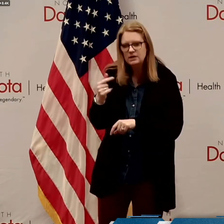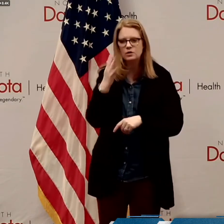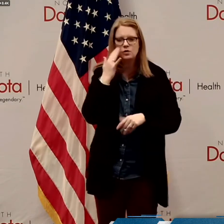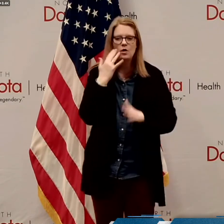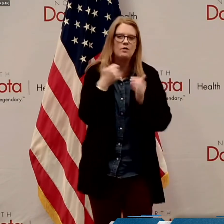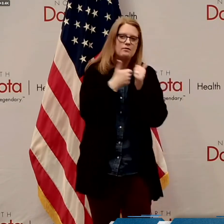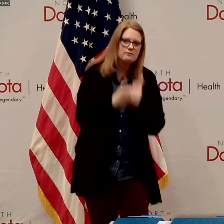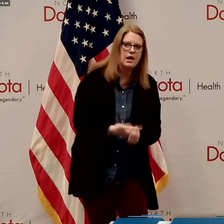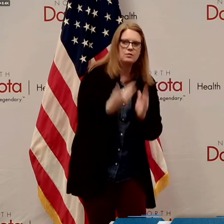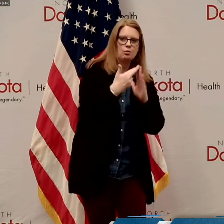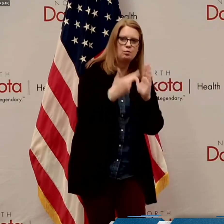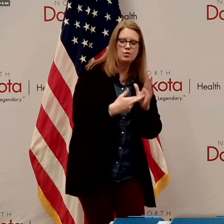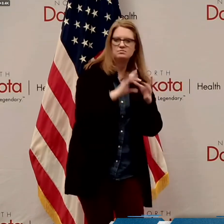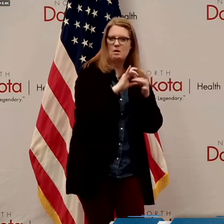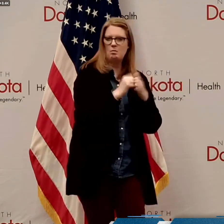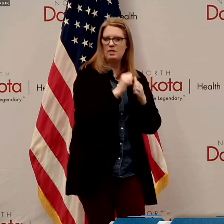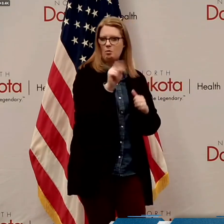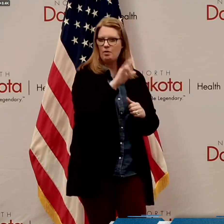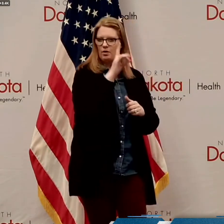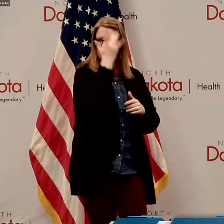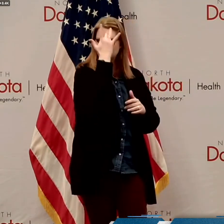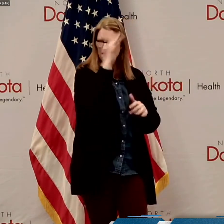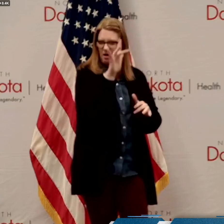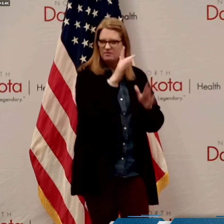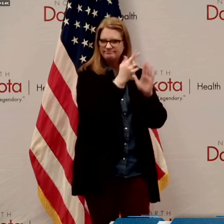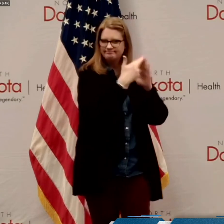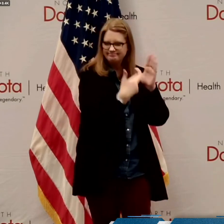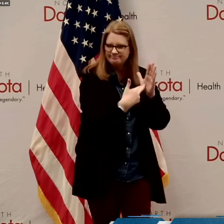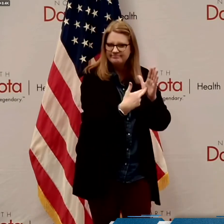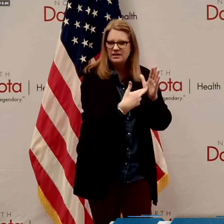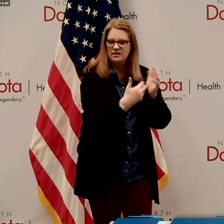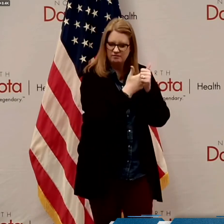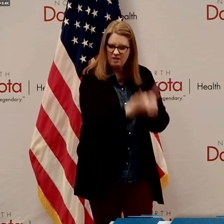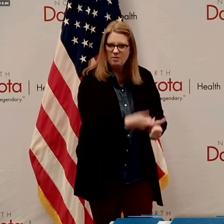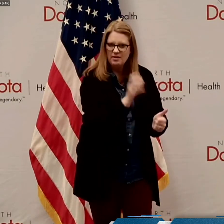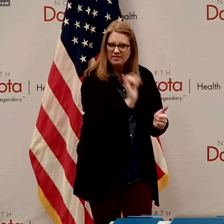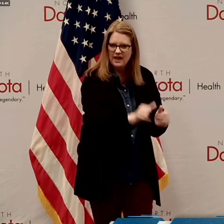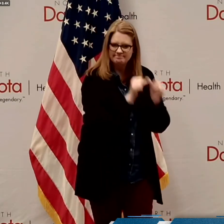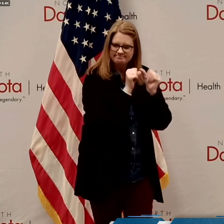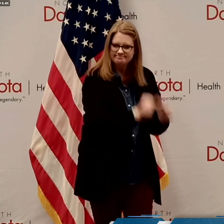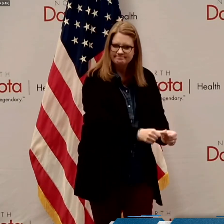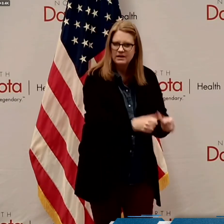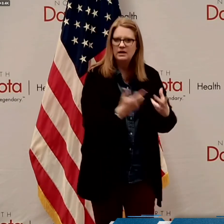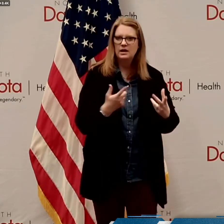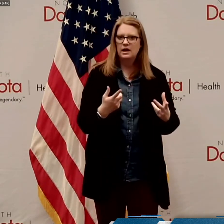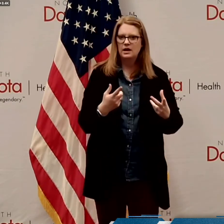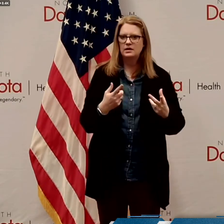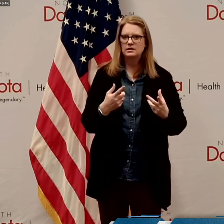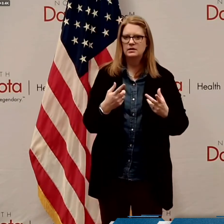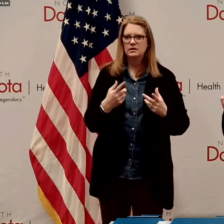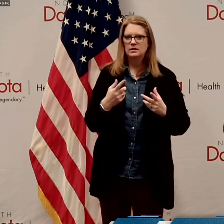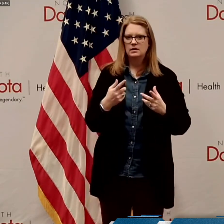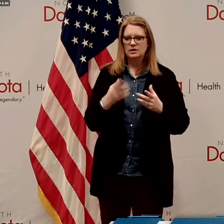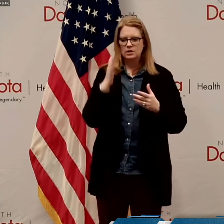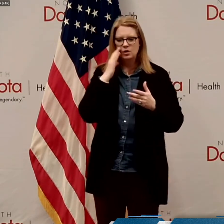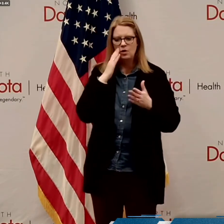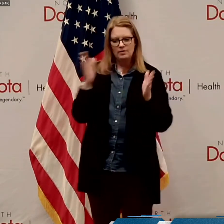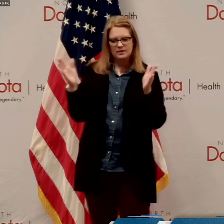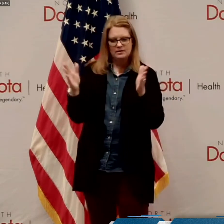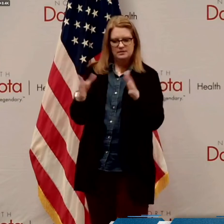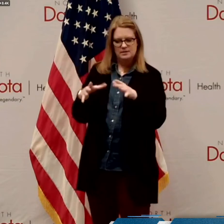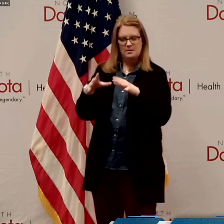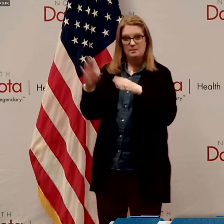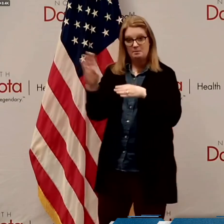Smart Guidelines, and then continue to work, as we described yesterday, that those industries, that the narrow set of businesses that